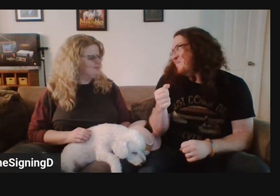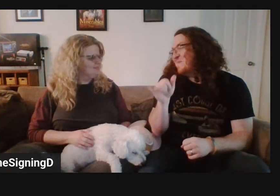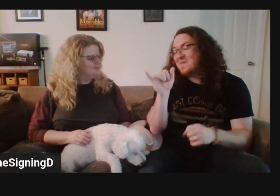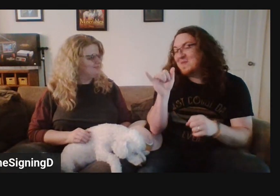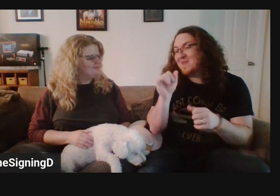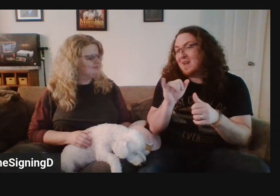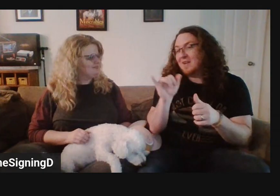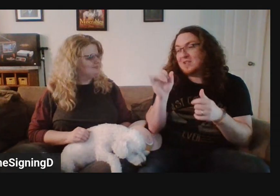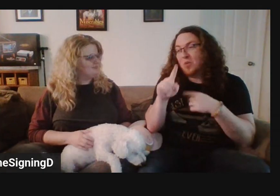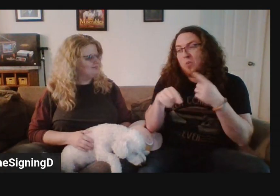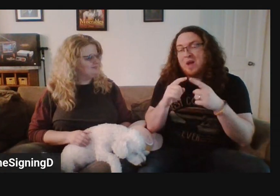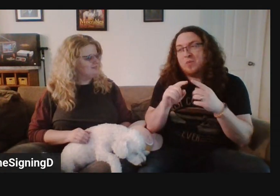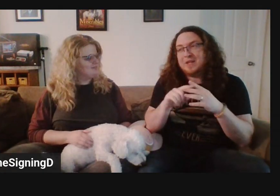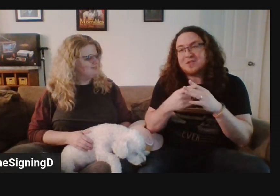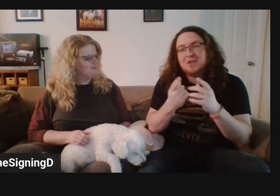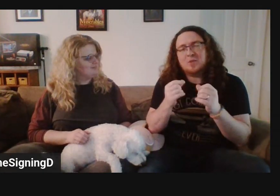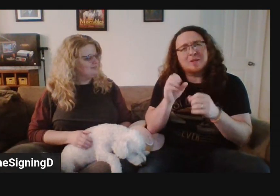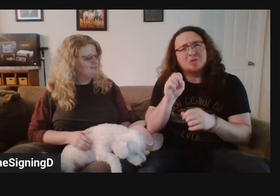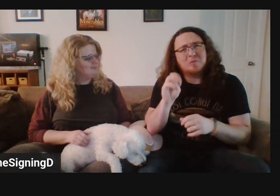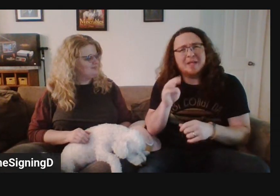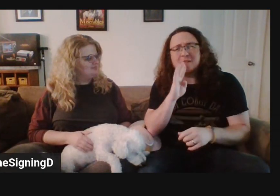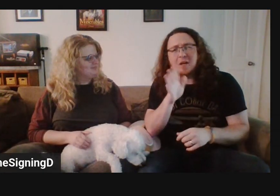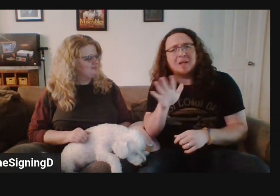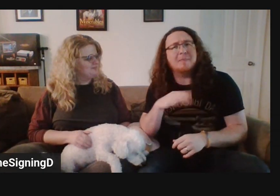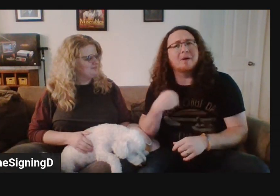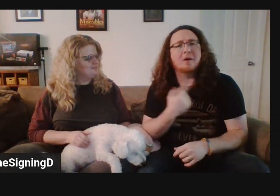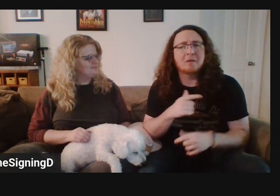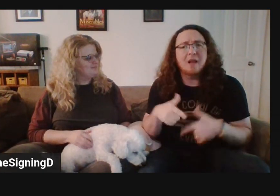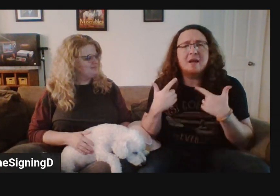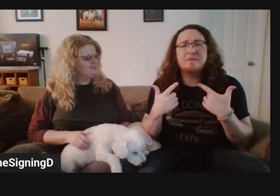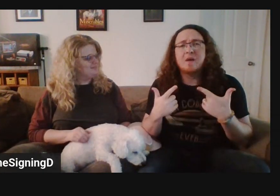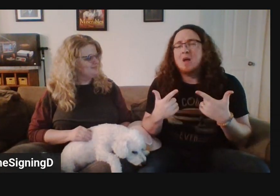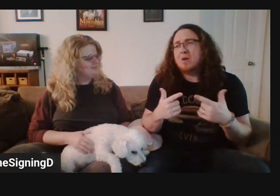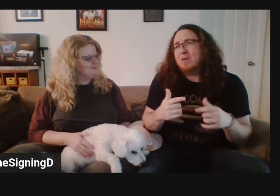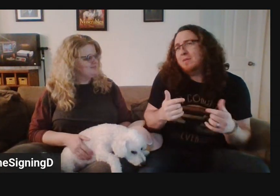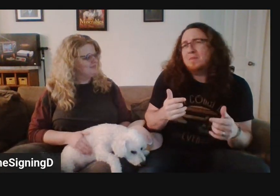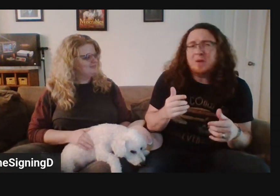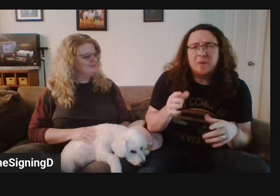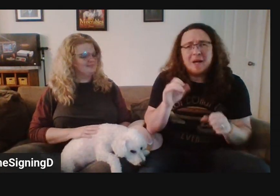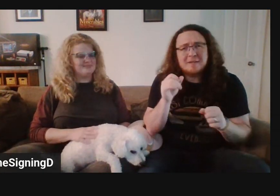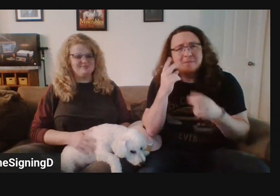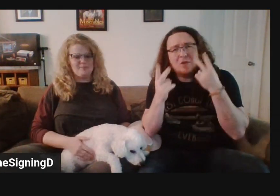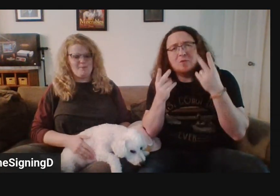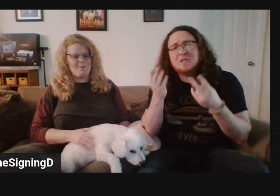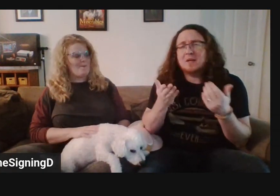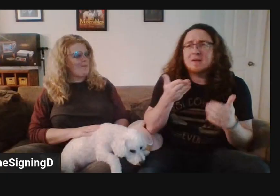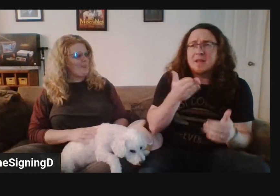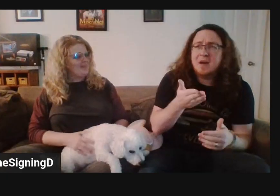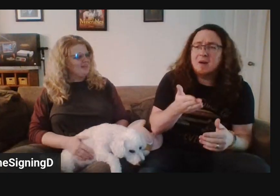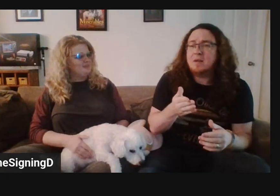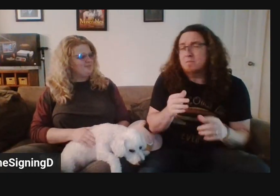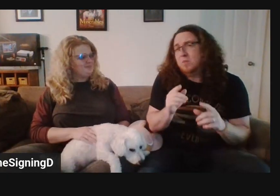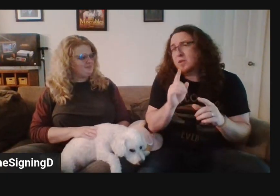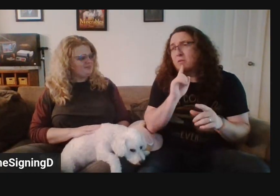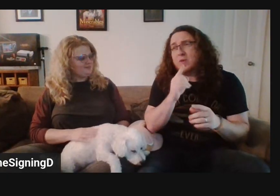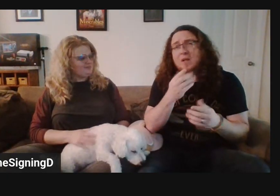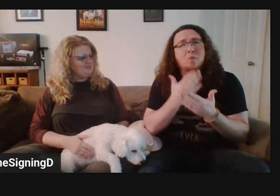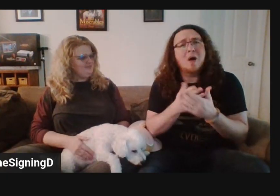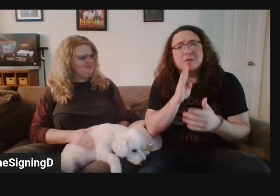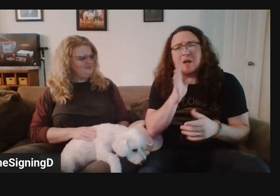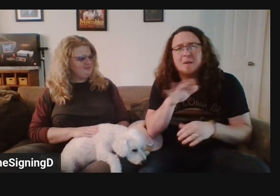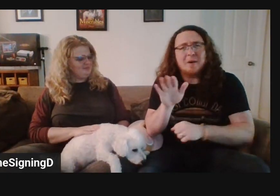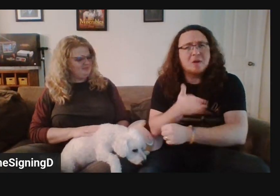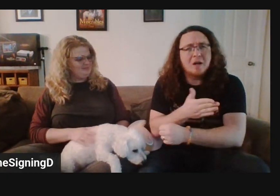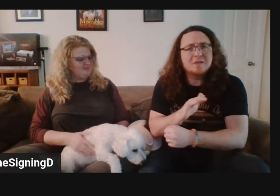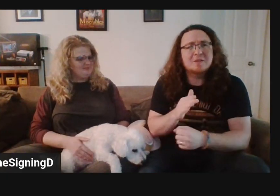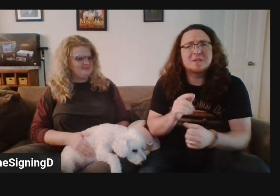yeah. So when we started doing social media, talking about our life, we got some views here and there. It was going really